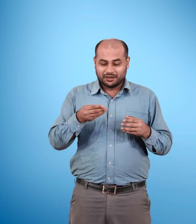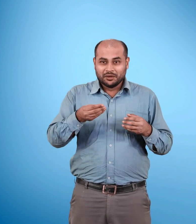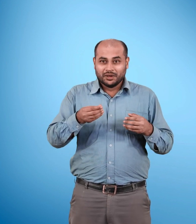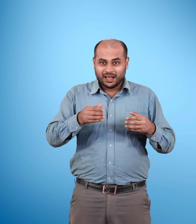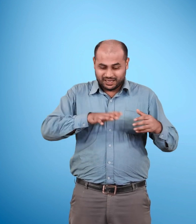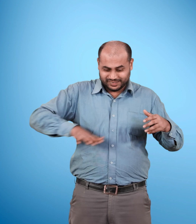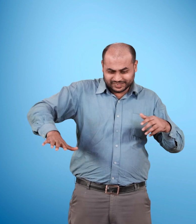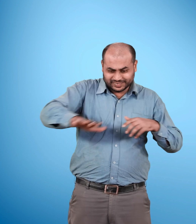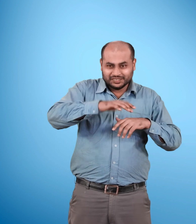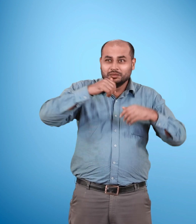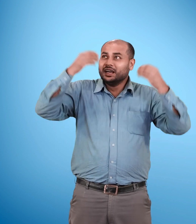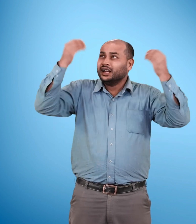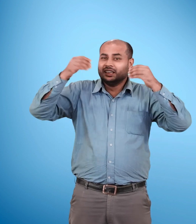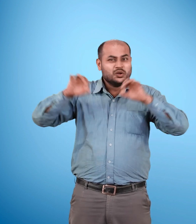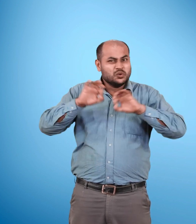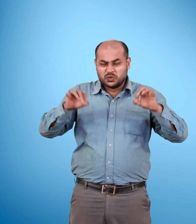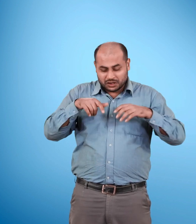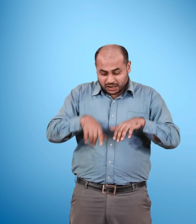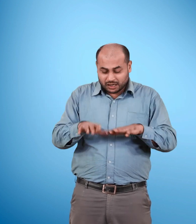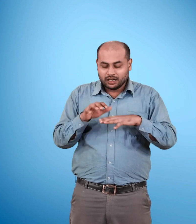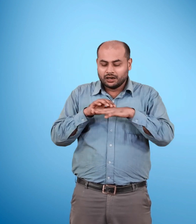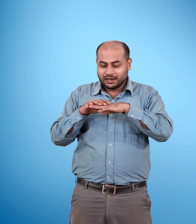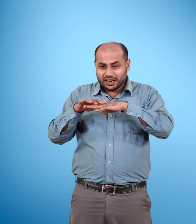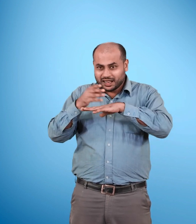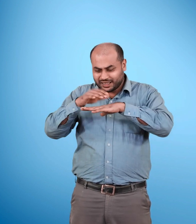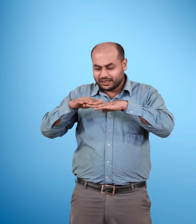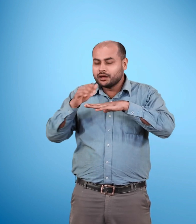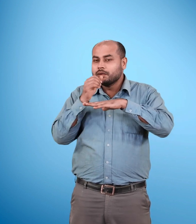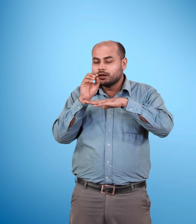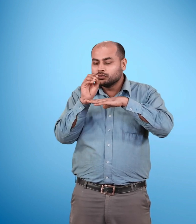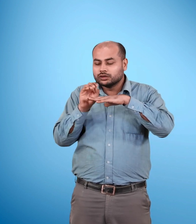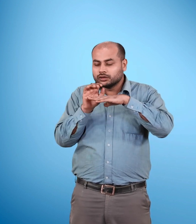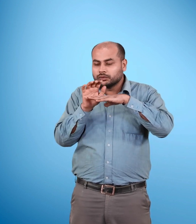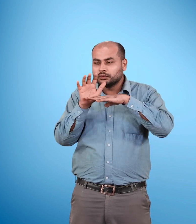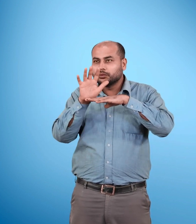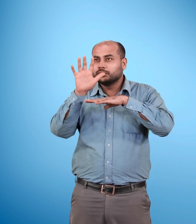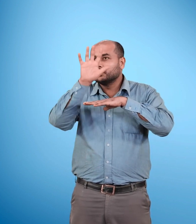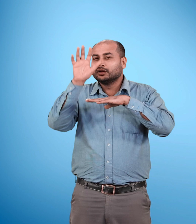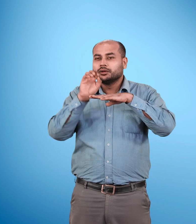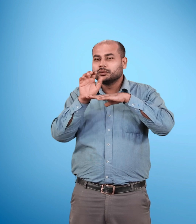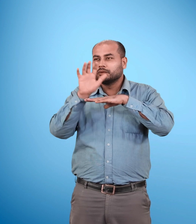The soil continues to lose water by evaporation and transpiration.